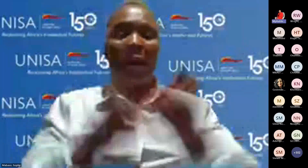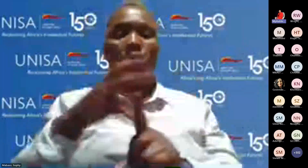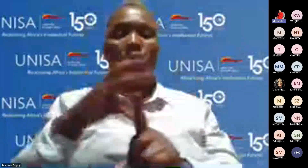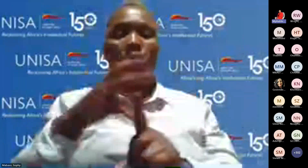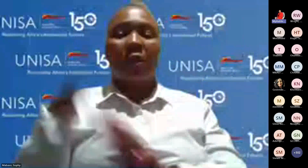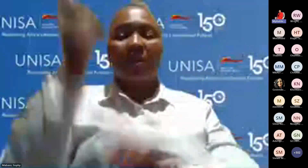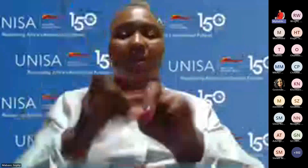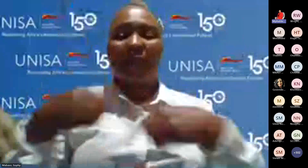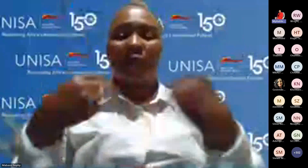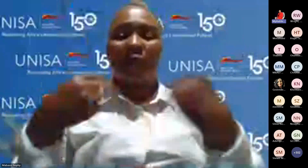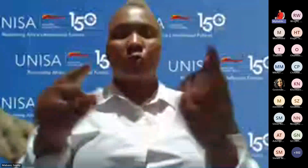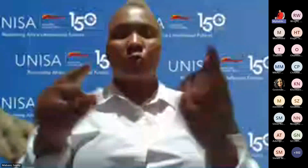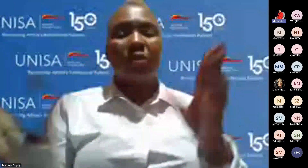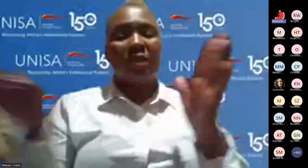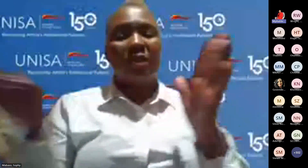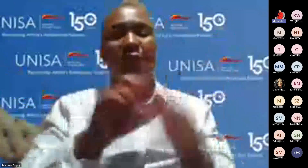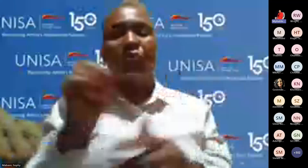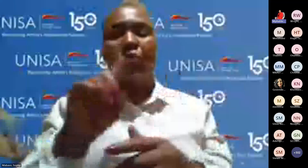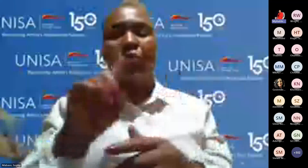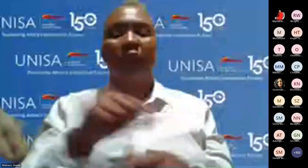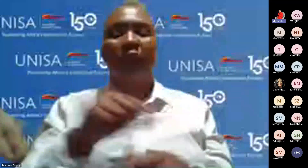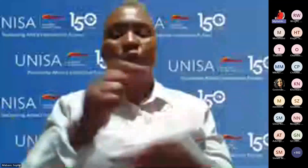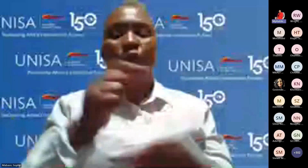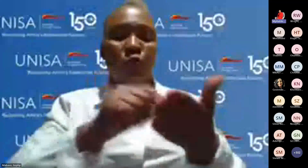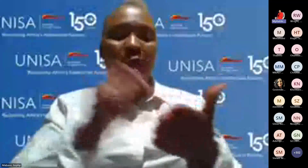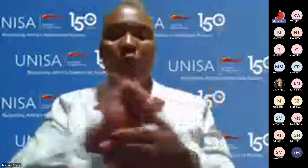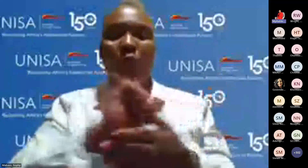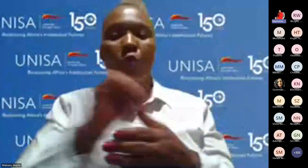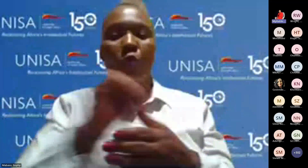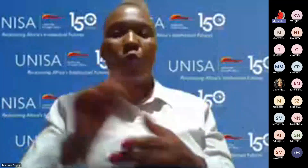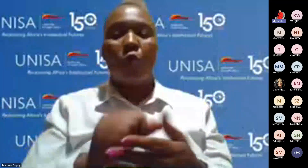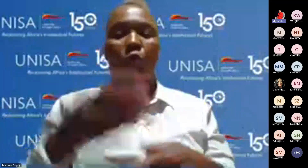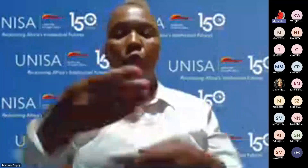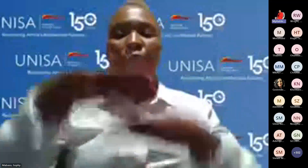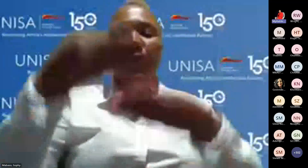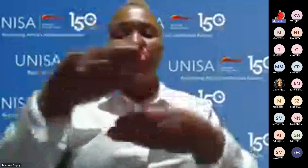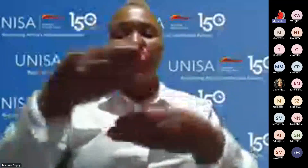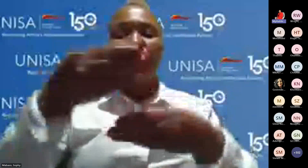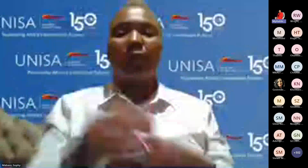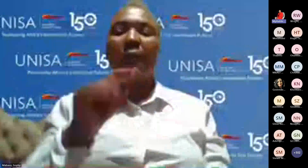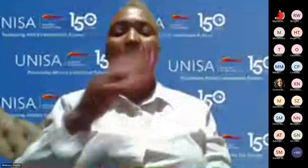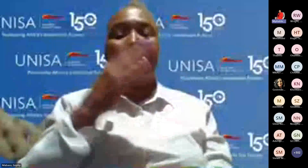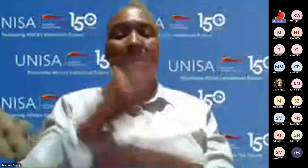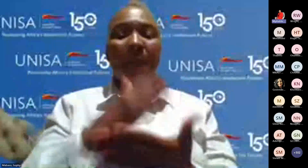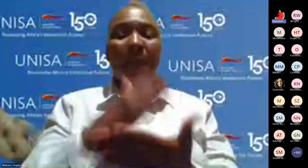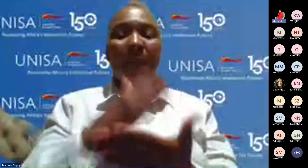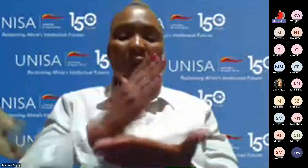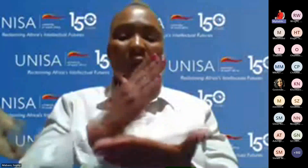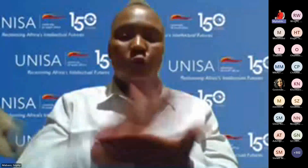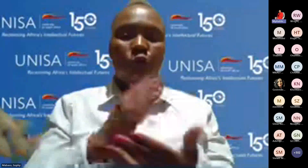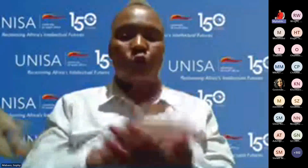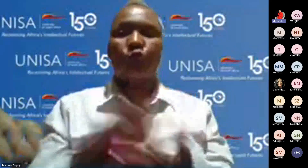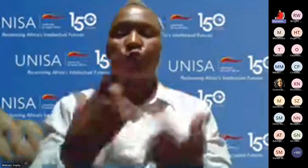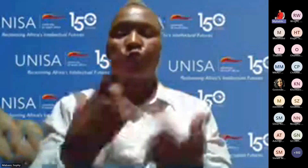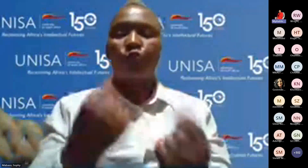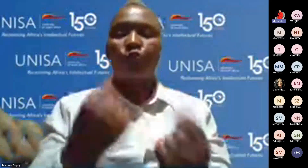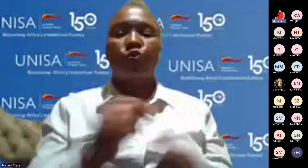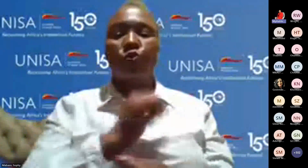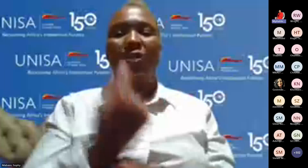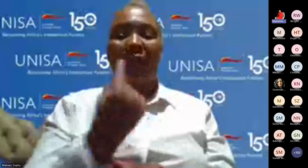see what you wrote on your script. So make sure you do yourself a favor. You check